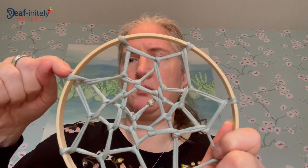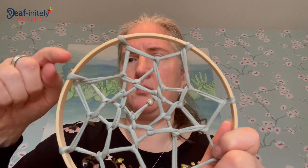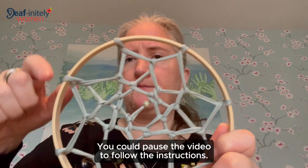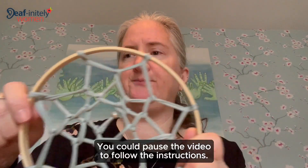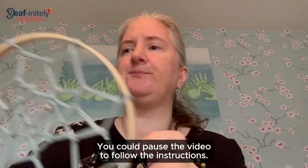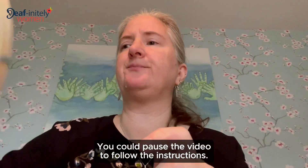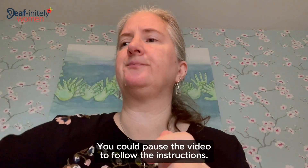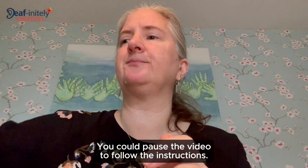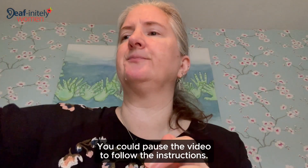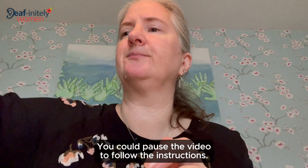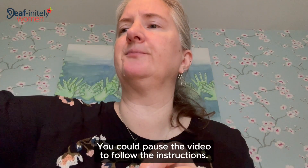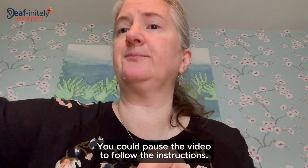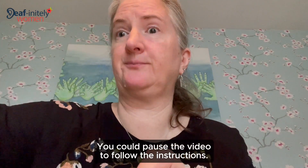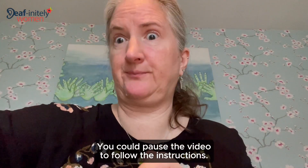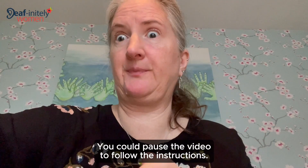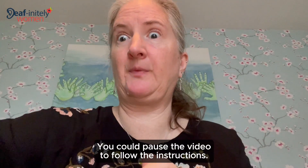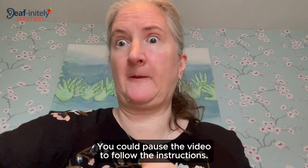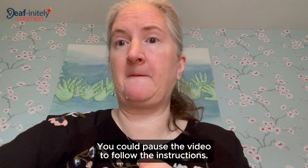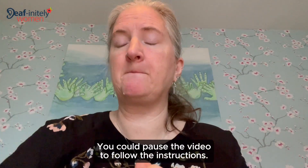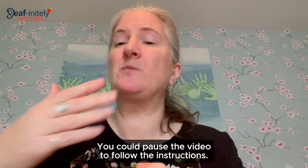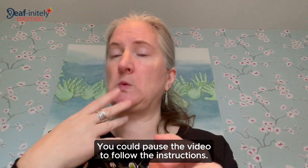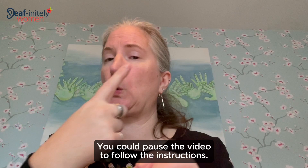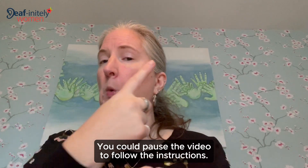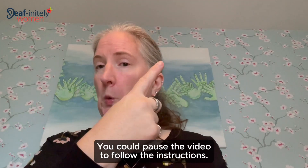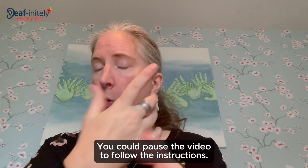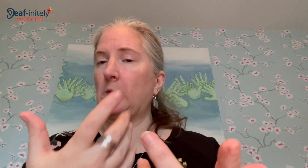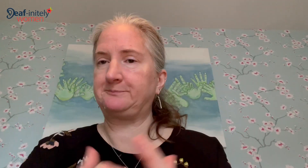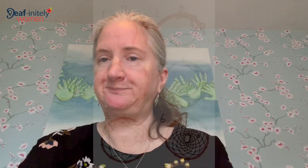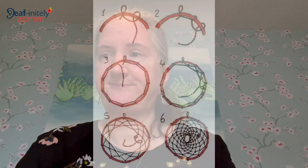You could pause the video to follow the instructions.